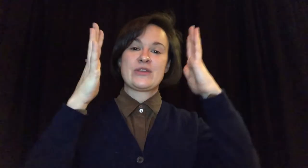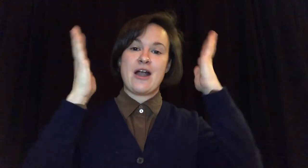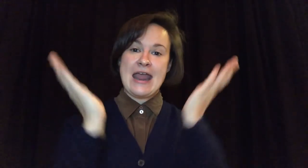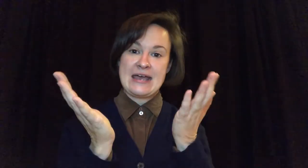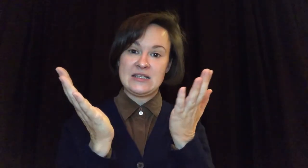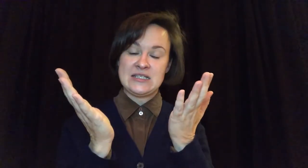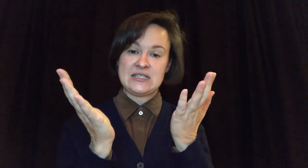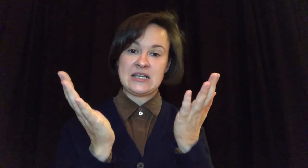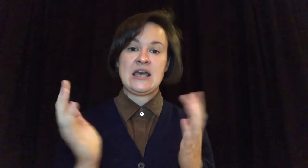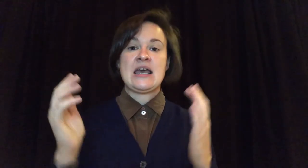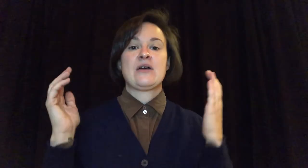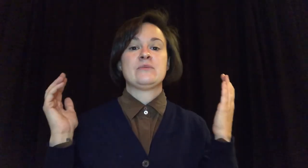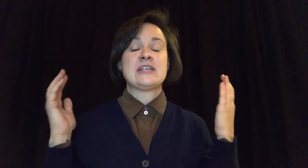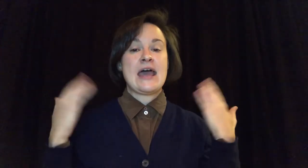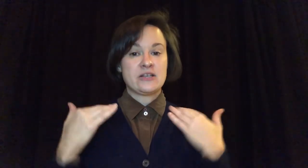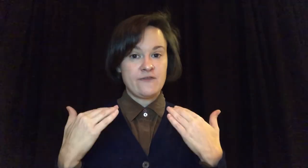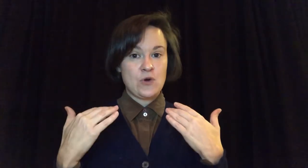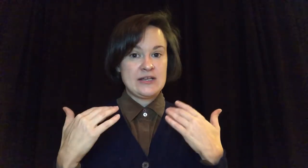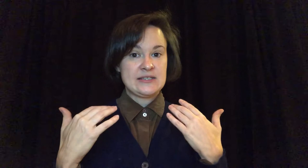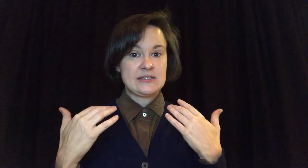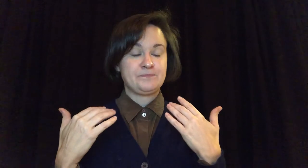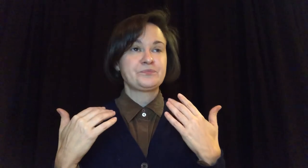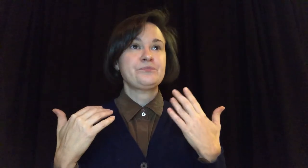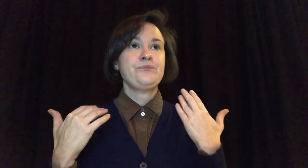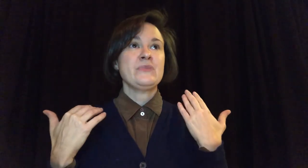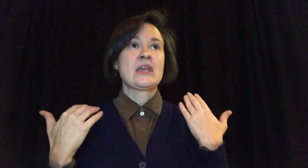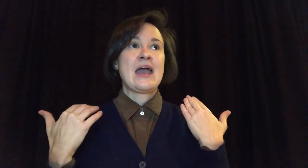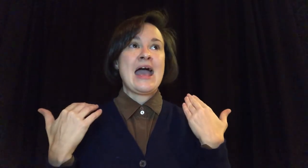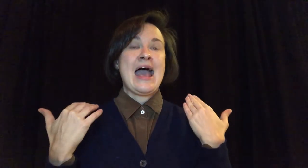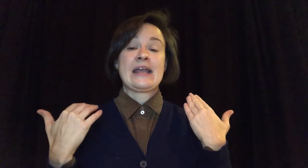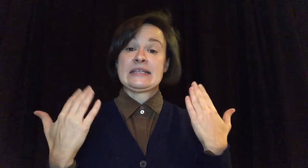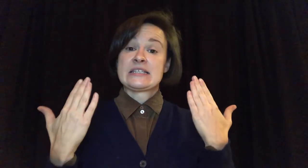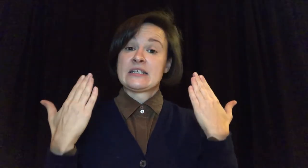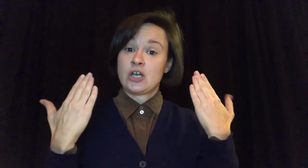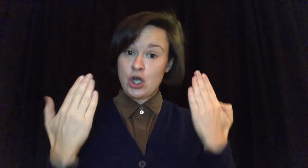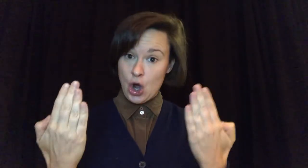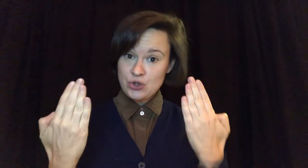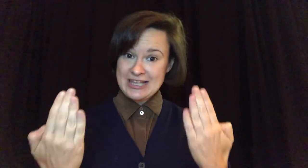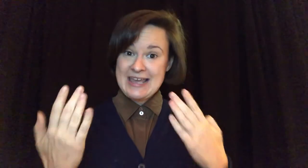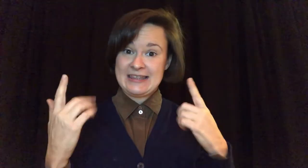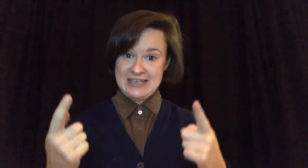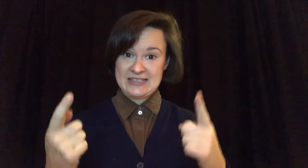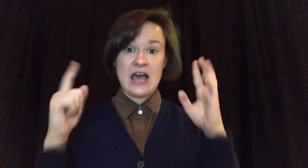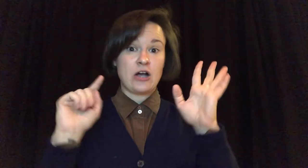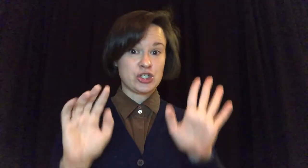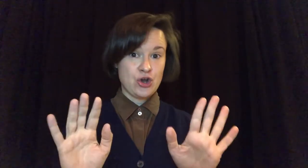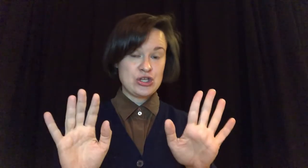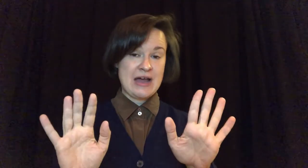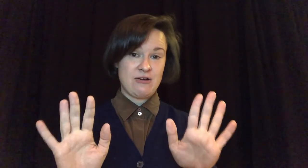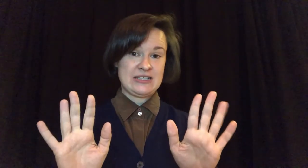our hands and our voice. And it goes like this. I'll show you how it's